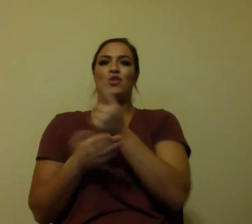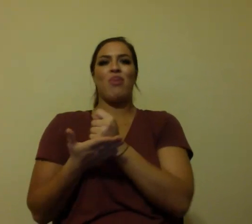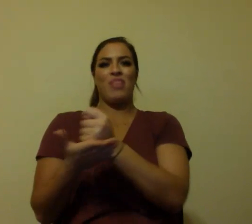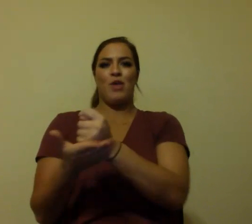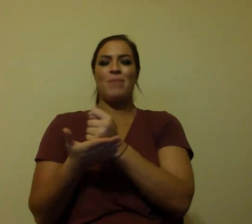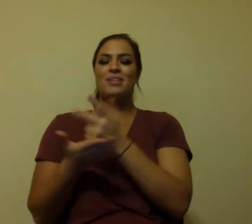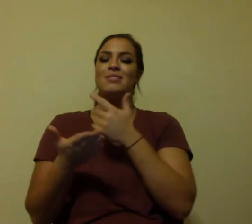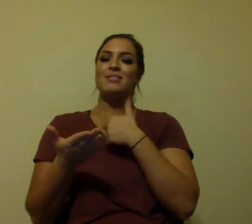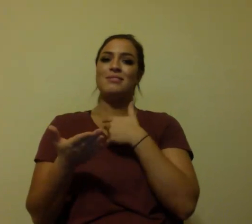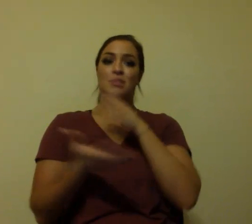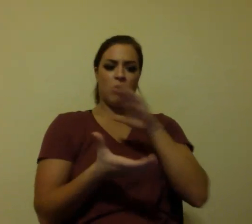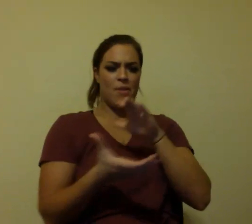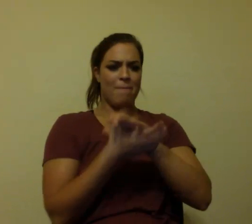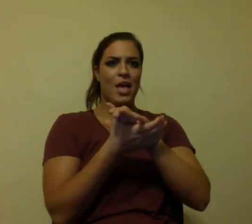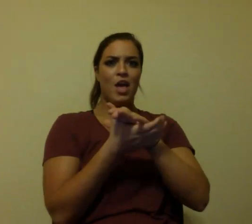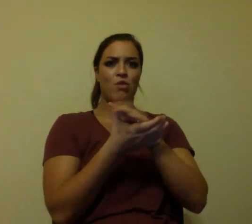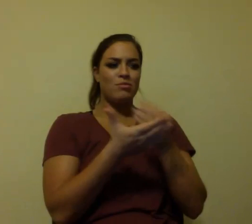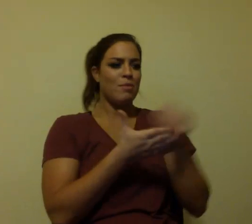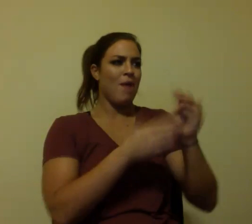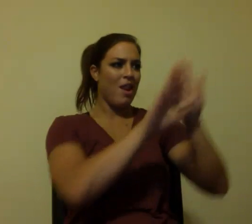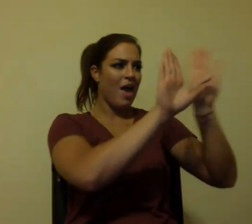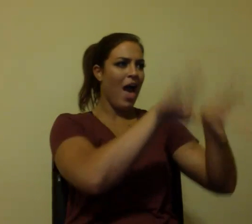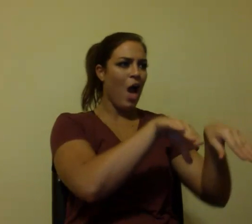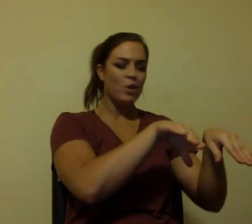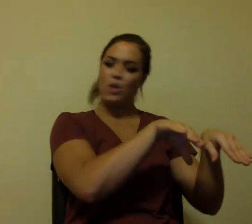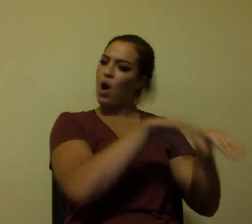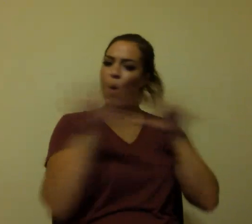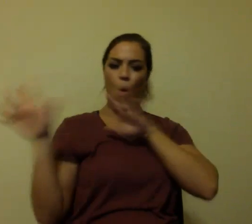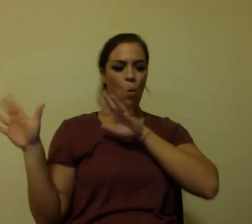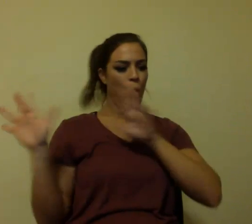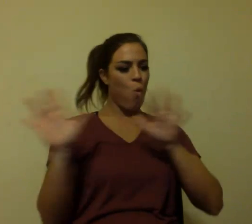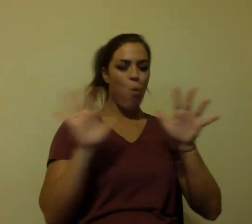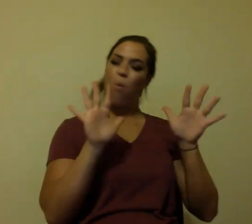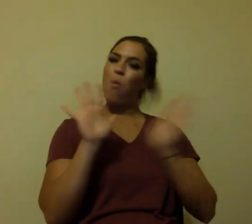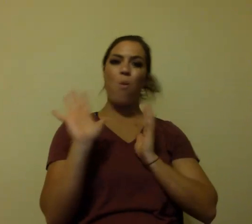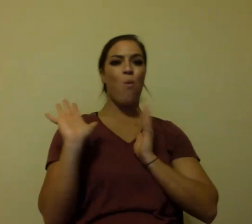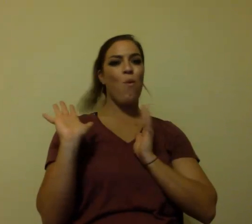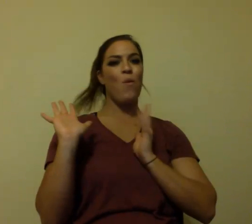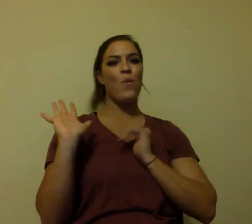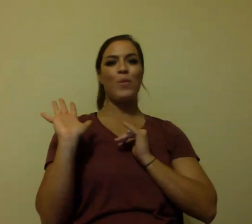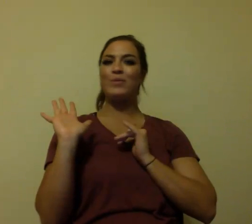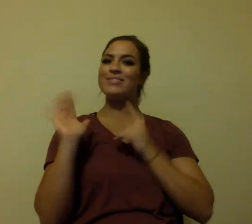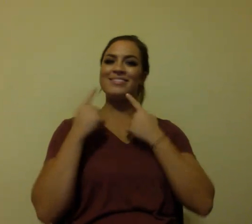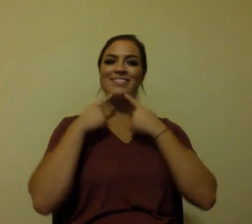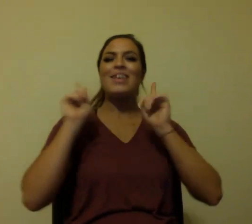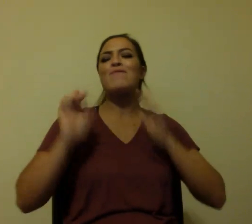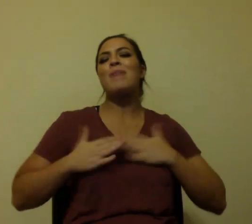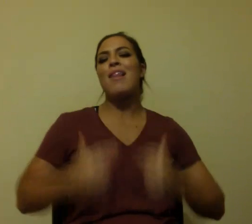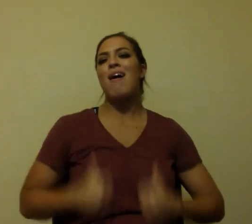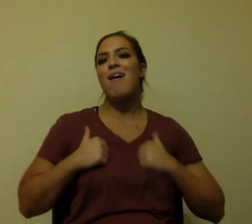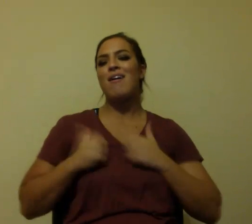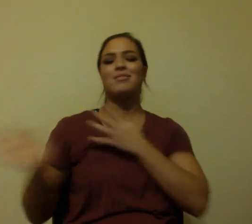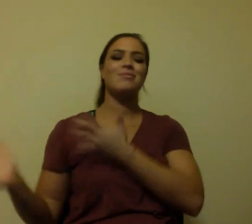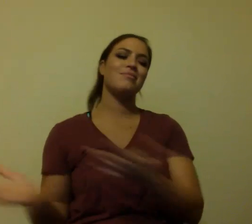bought a house. And I thought, this is going to be great. I've got this incredible jump start on success. What could go wrong?